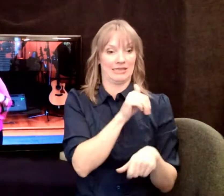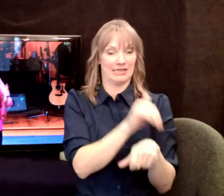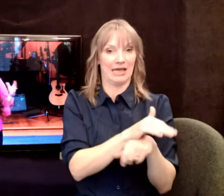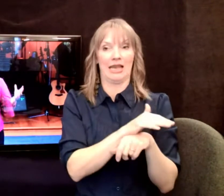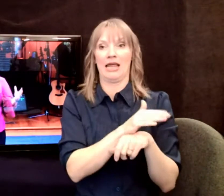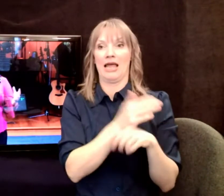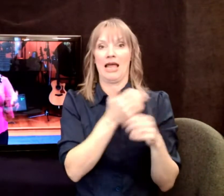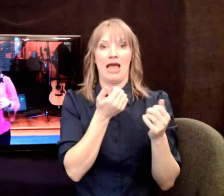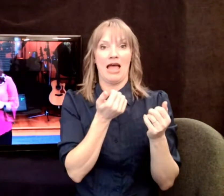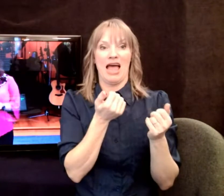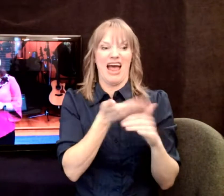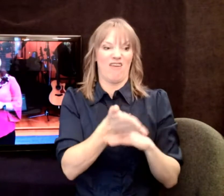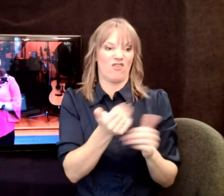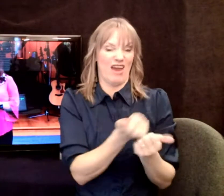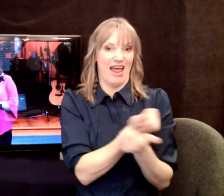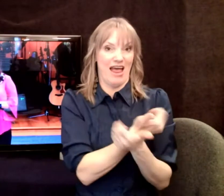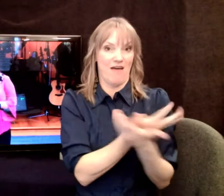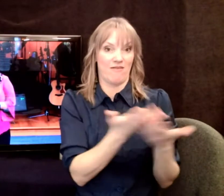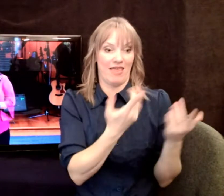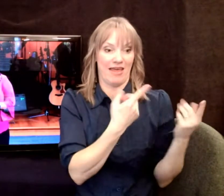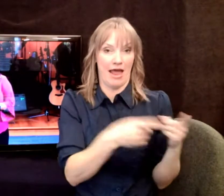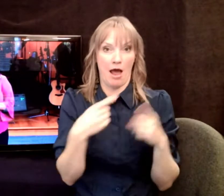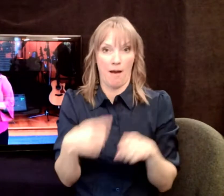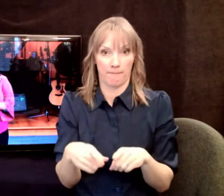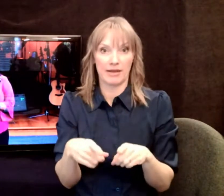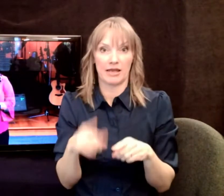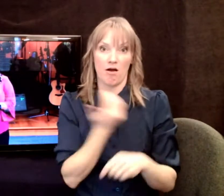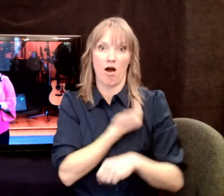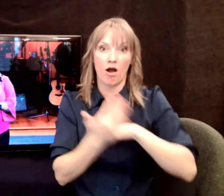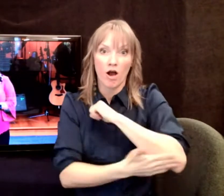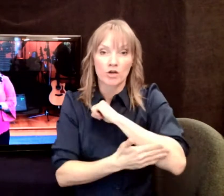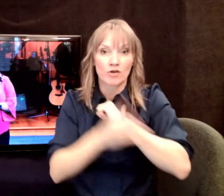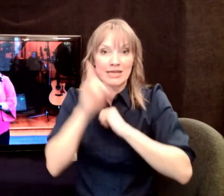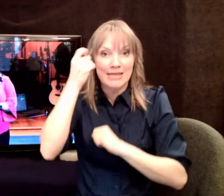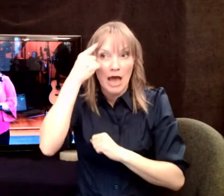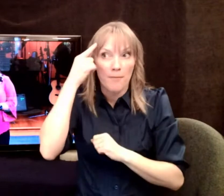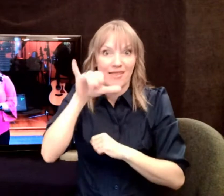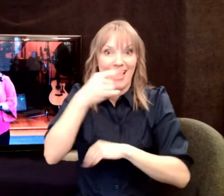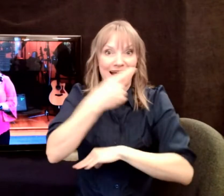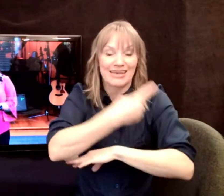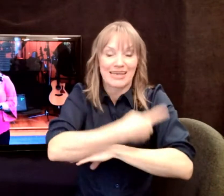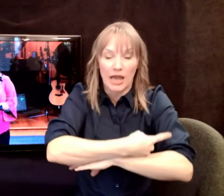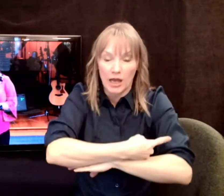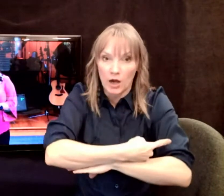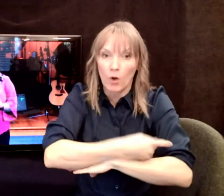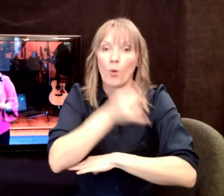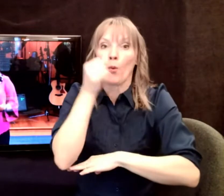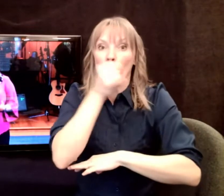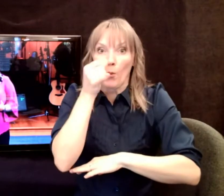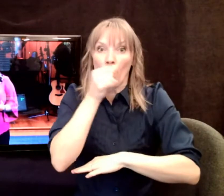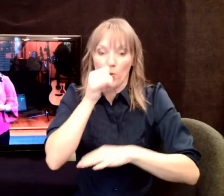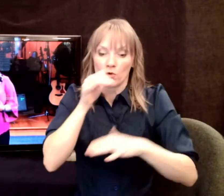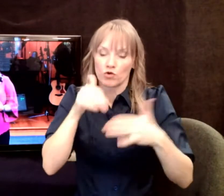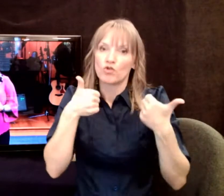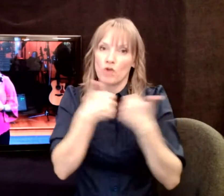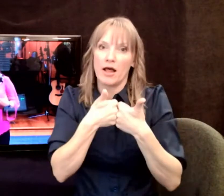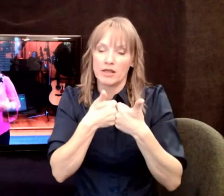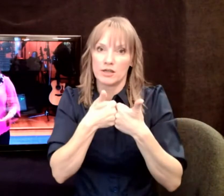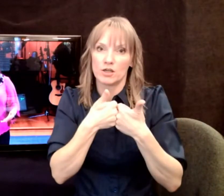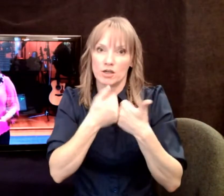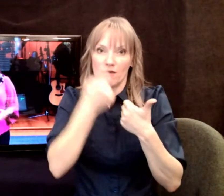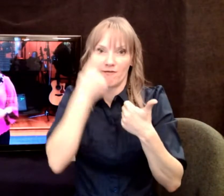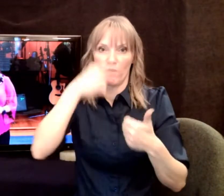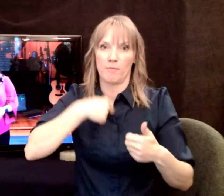all of the events that happened in our country's capital that day, it was quite a challenging experience to